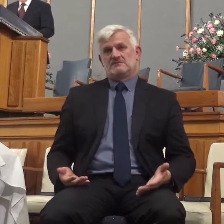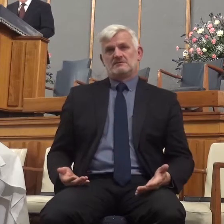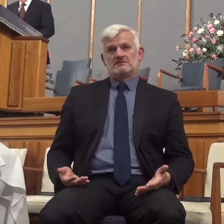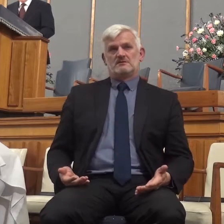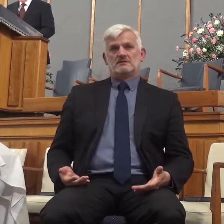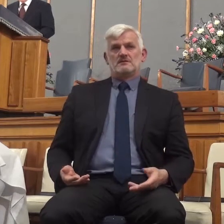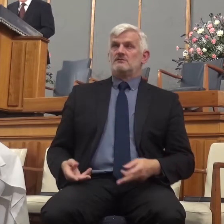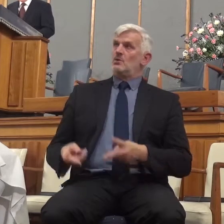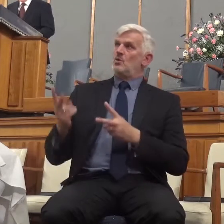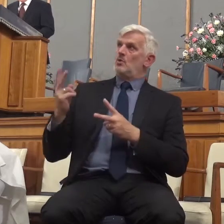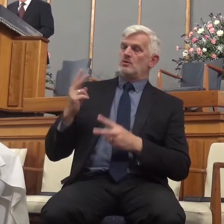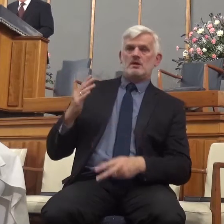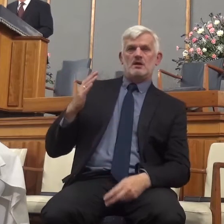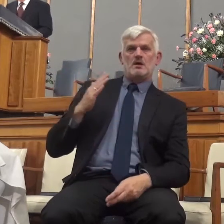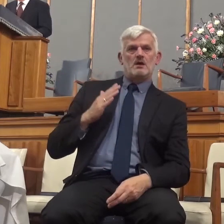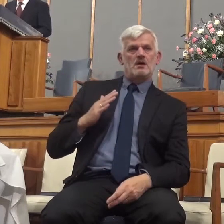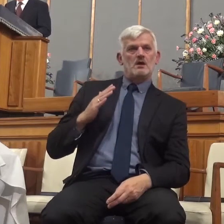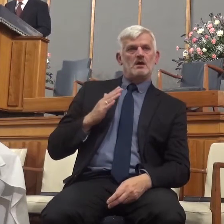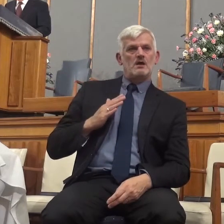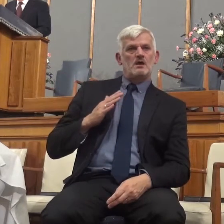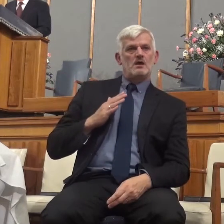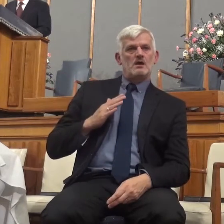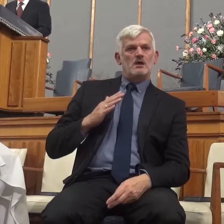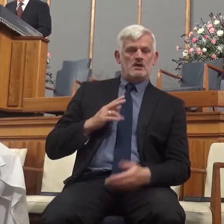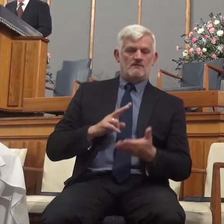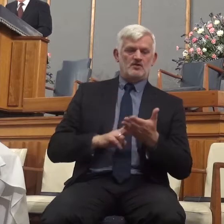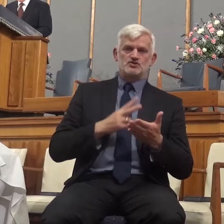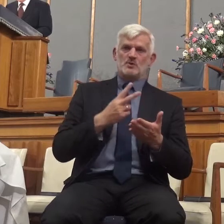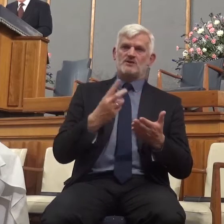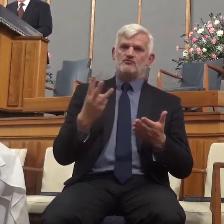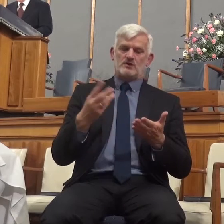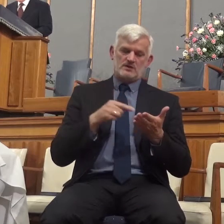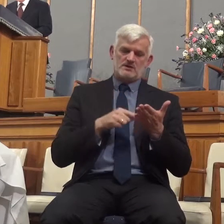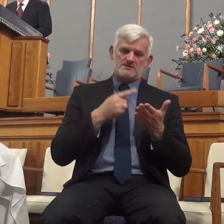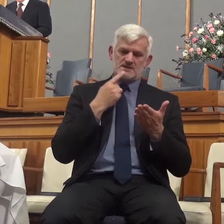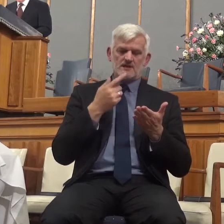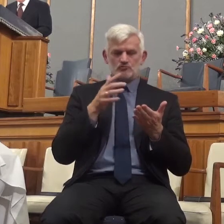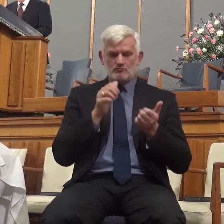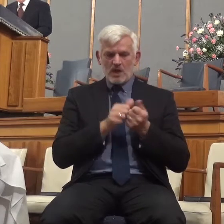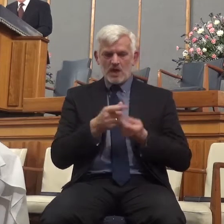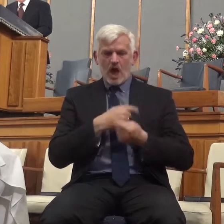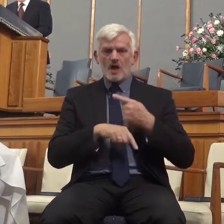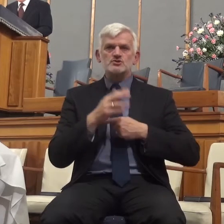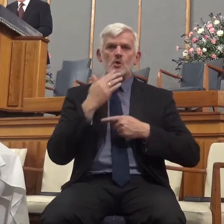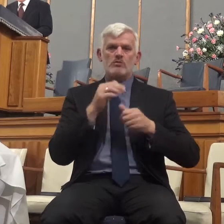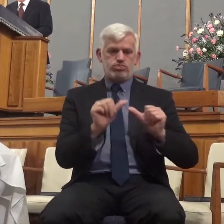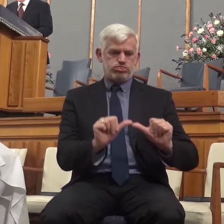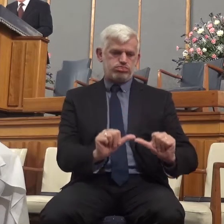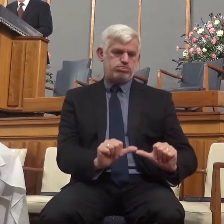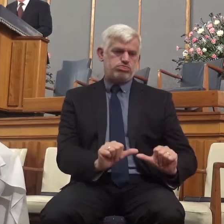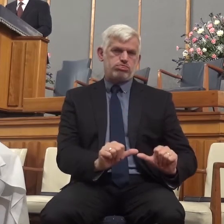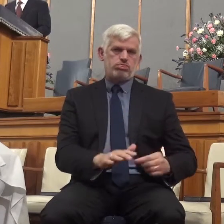in their low estate. Verse 23, who remembered us in our low, low